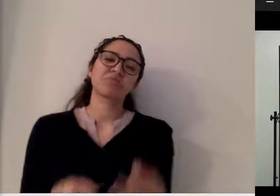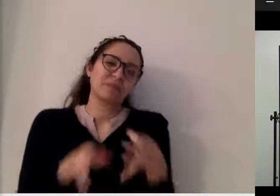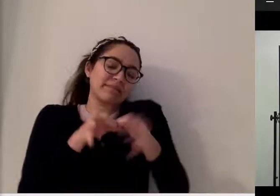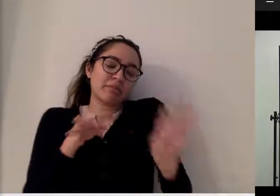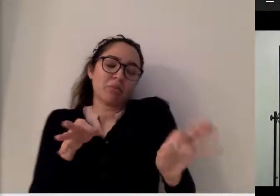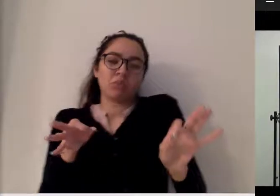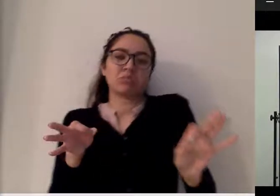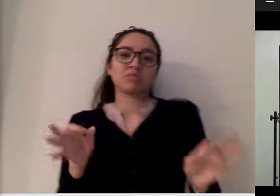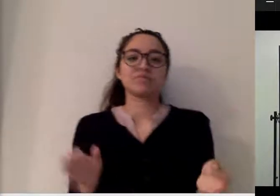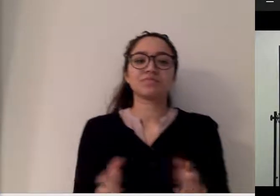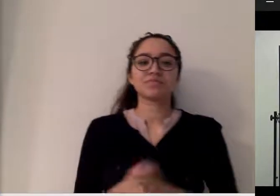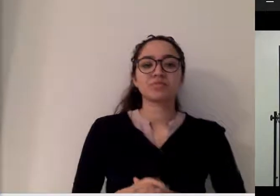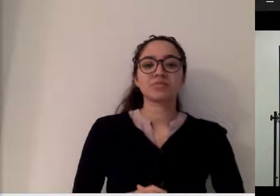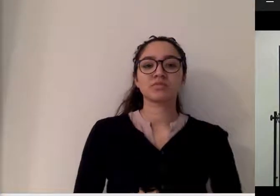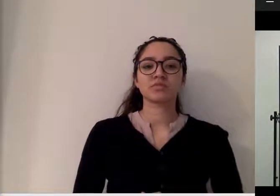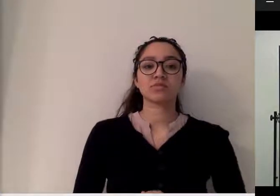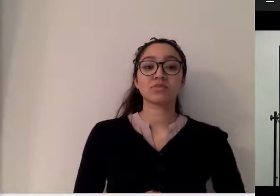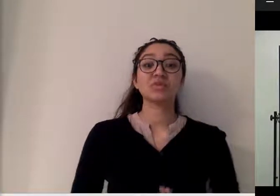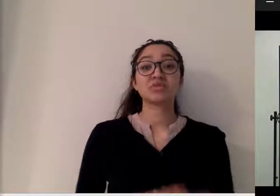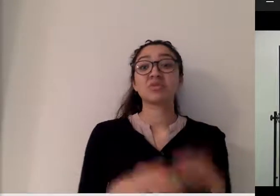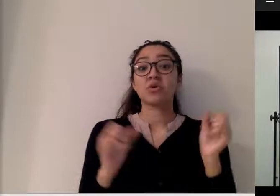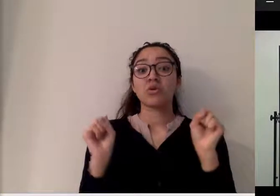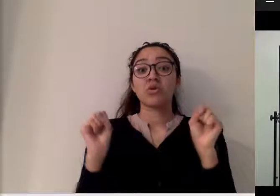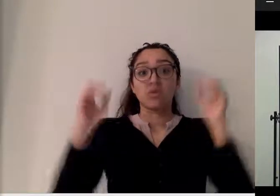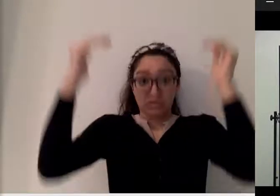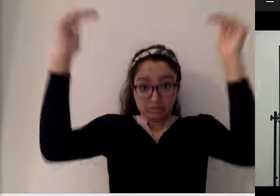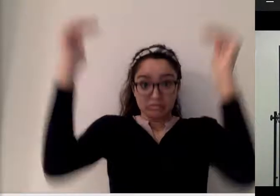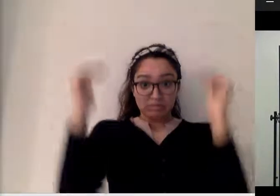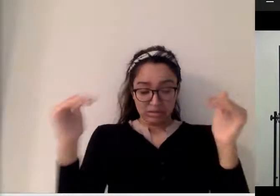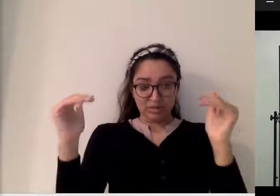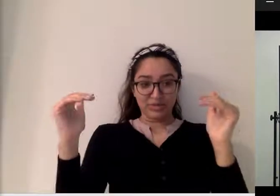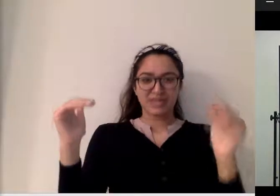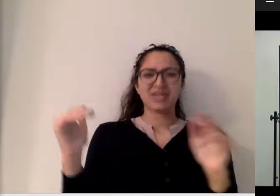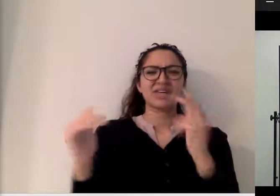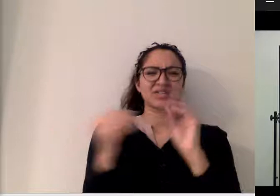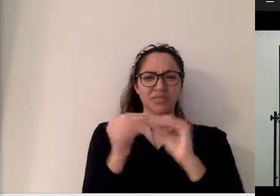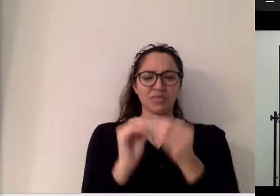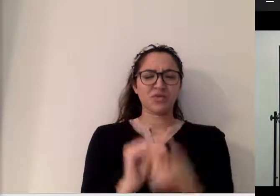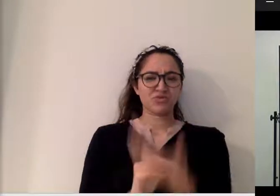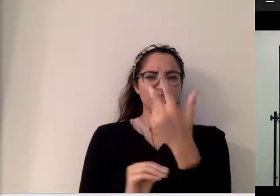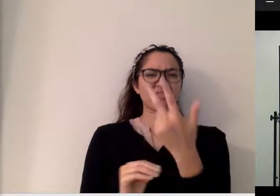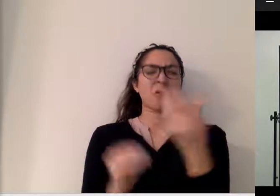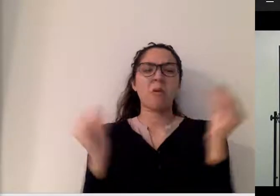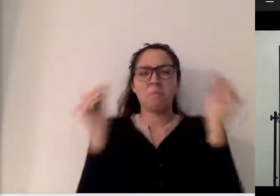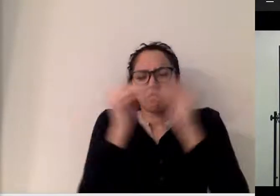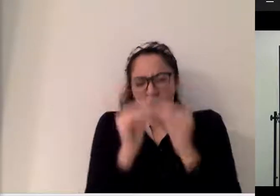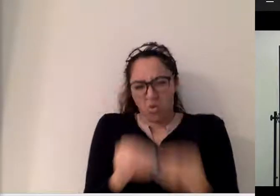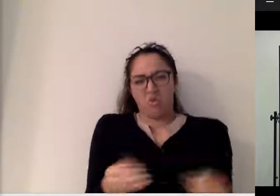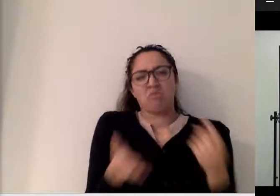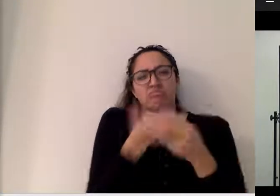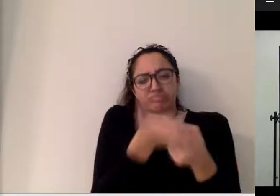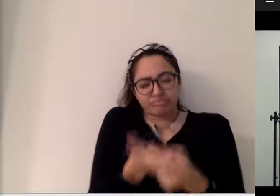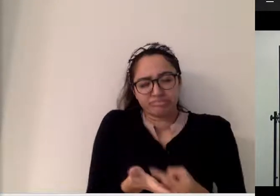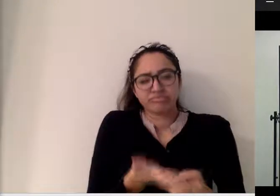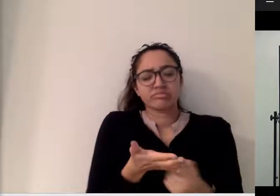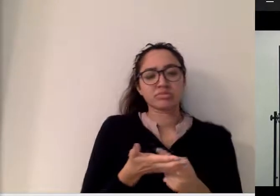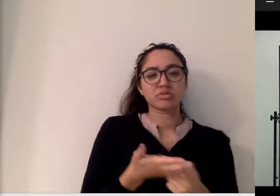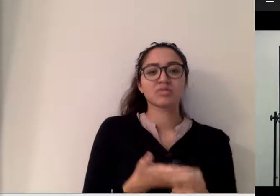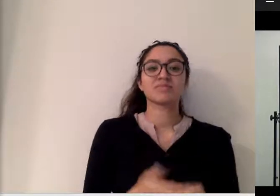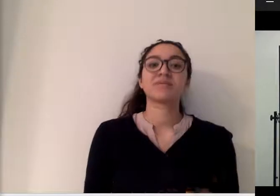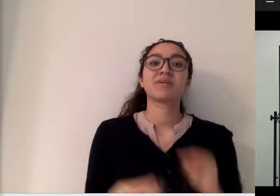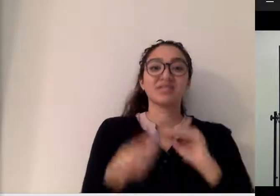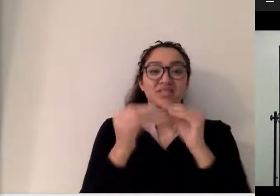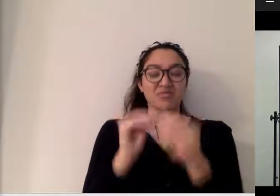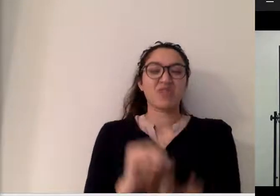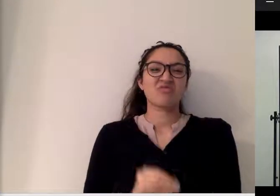these next couple, I'm going to slow down a little, take a little more time. Number 3 is my main